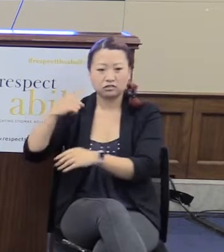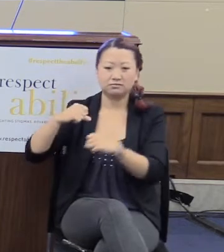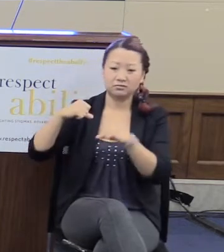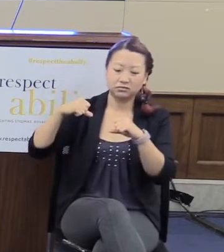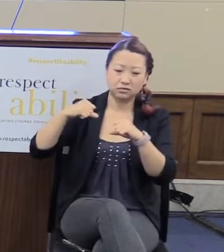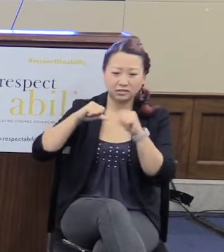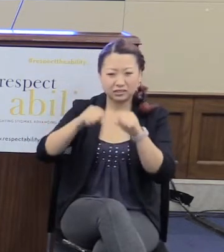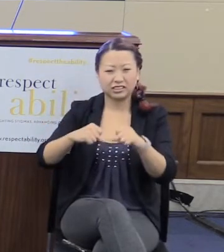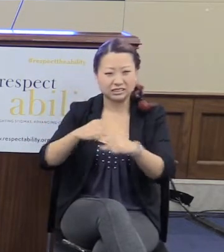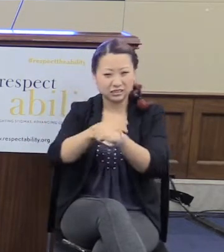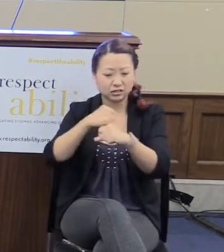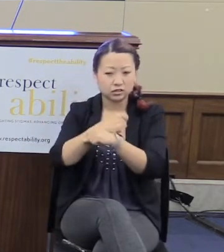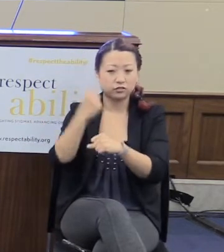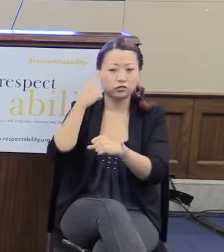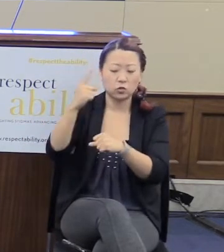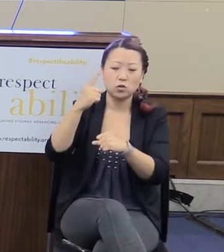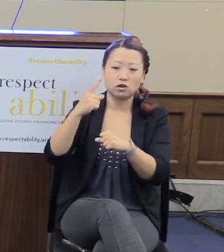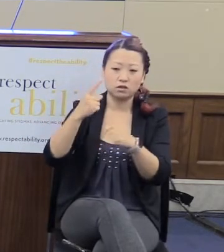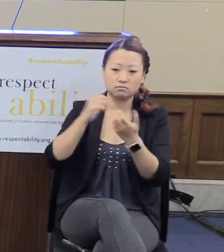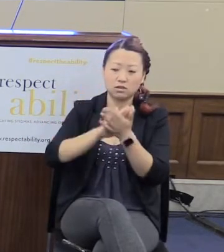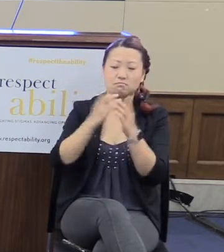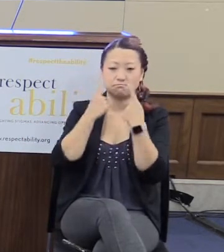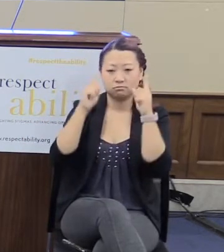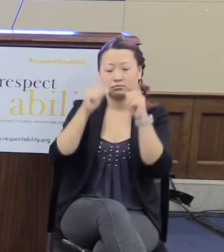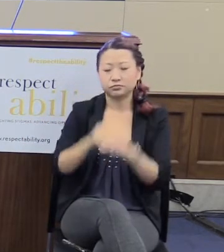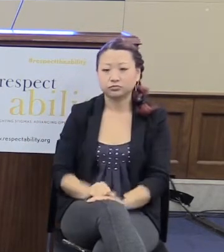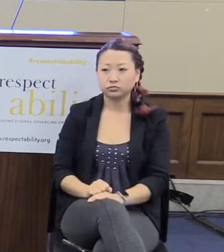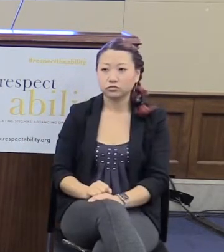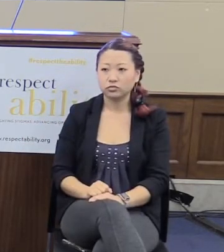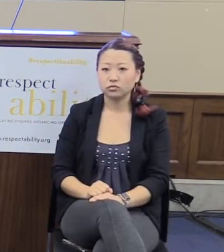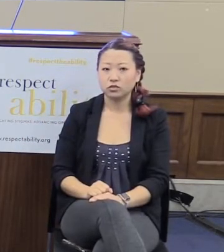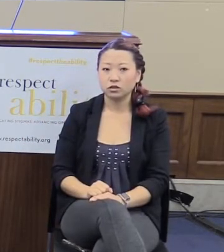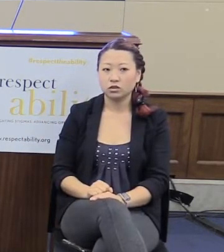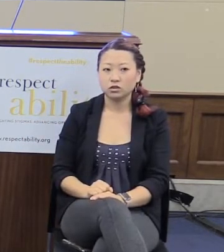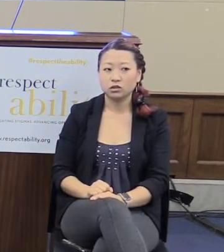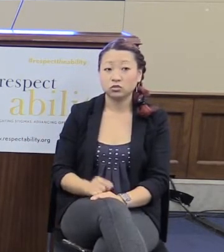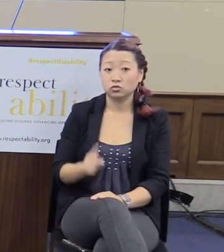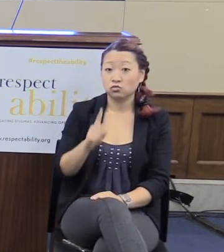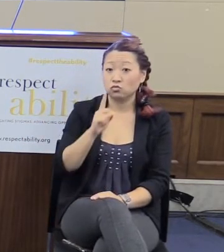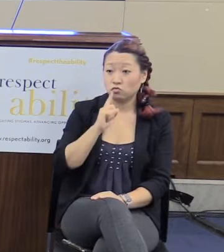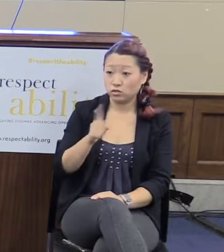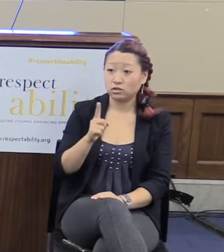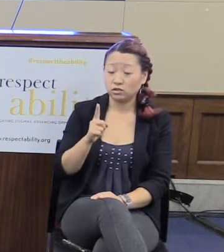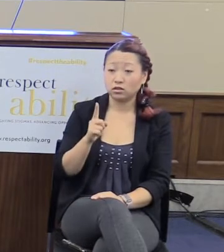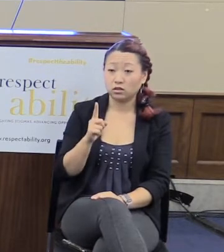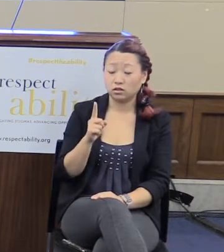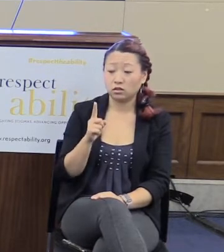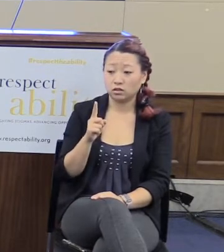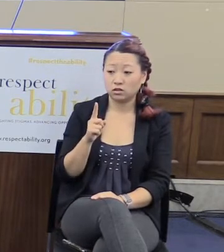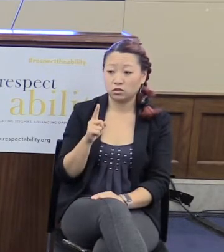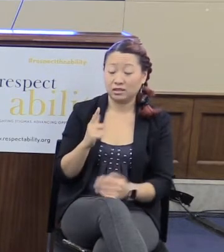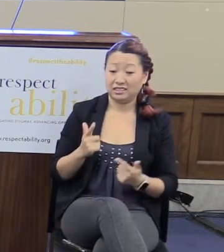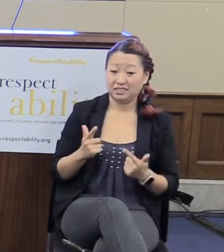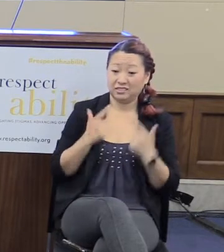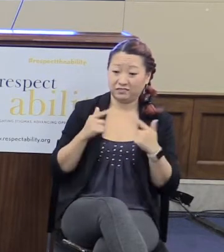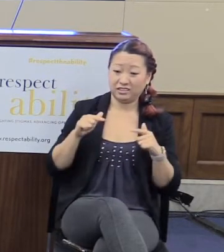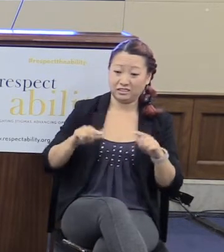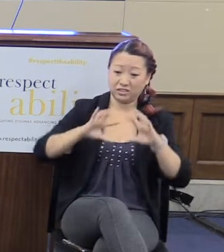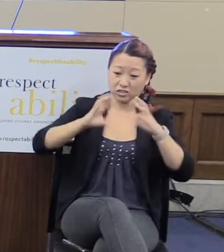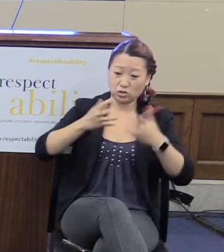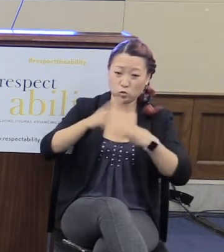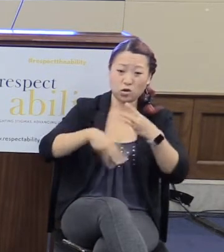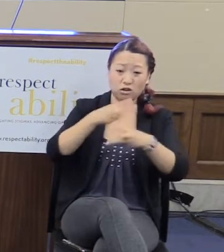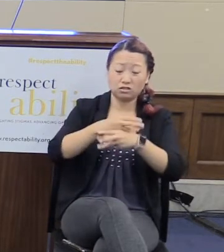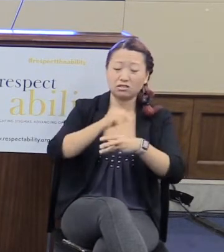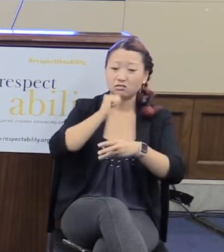and to be successful. And, and to really be able to live in a world that was not